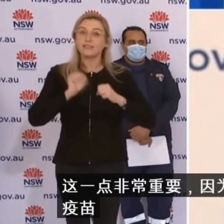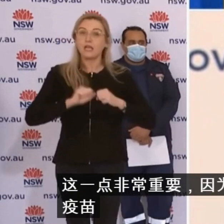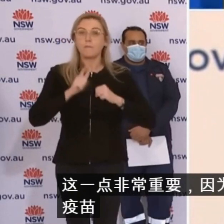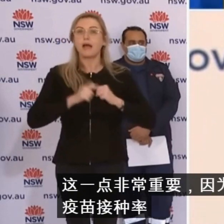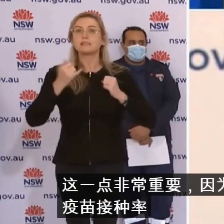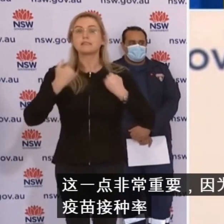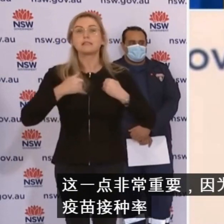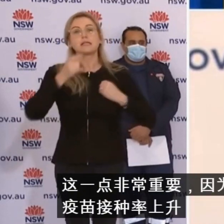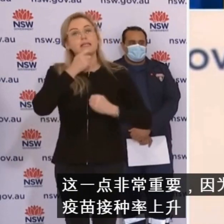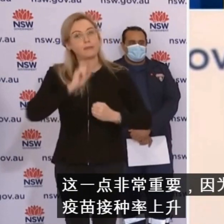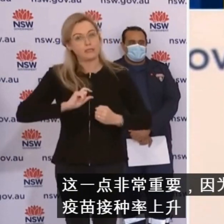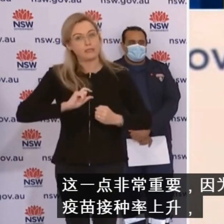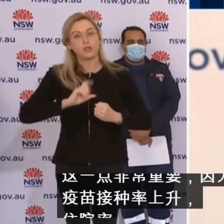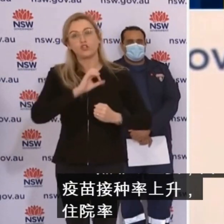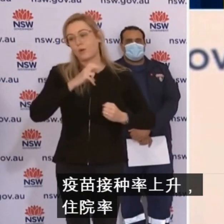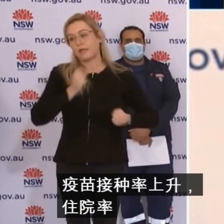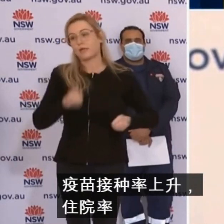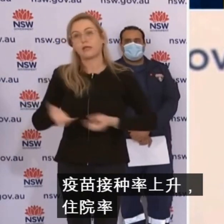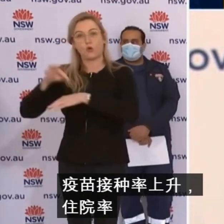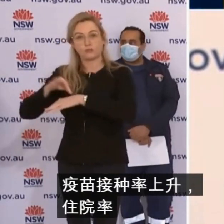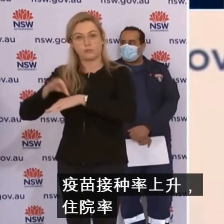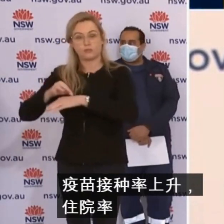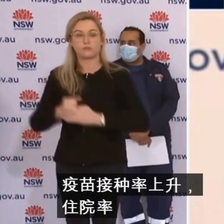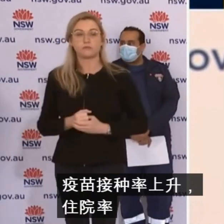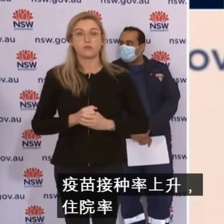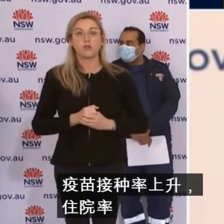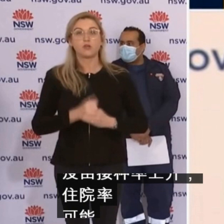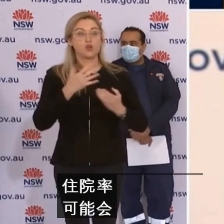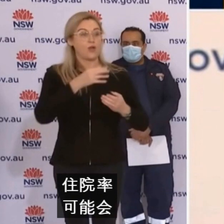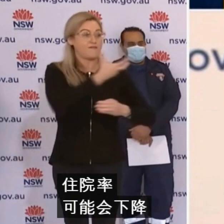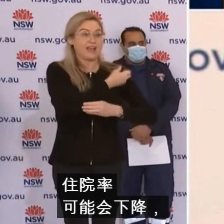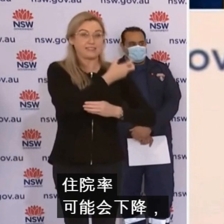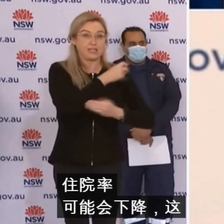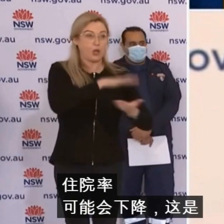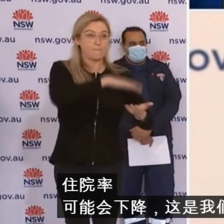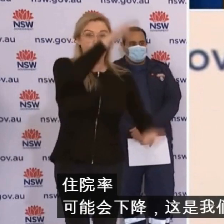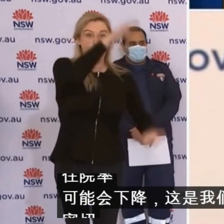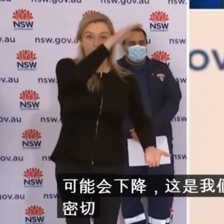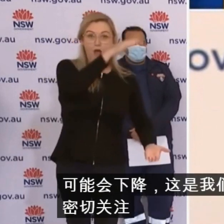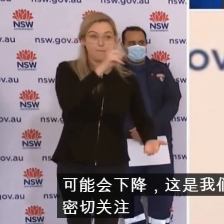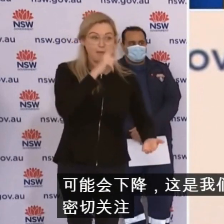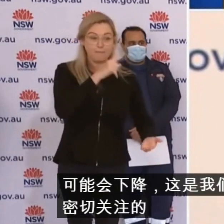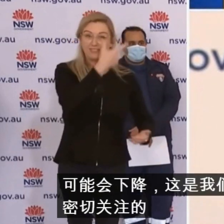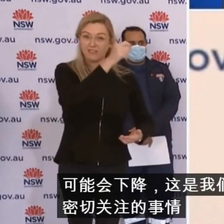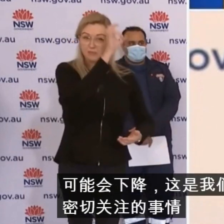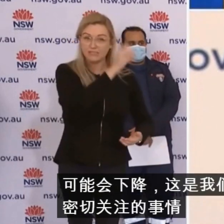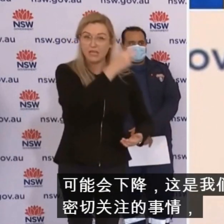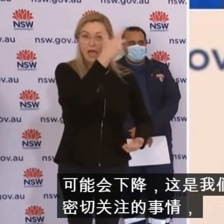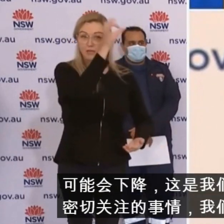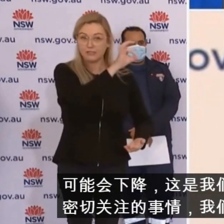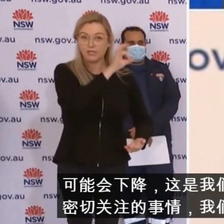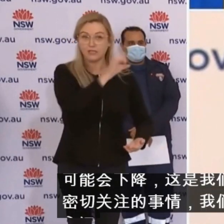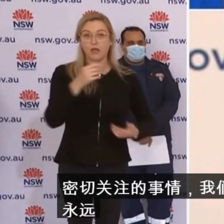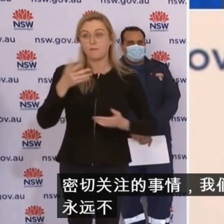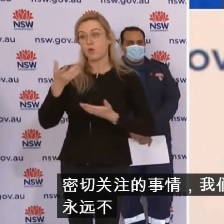our vaccination rates go up, the hospitalisation rate of cases is likely to come down, and that's something we're keeping a close watch on. We